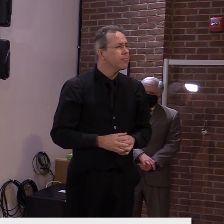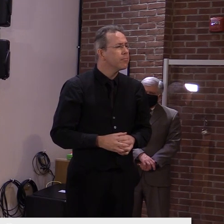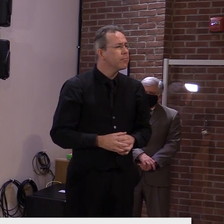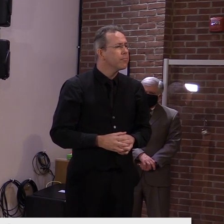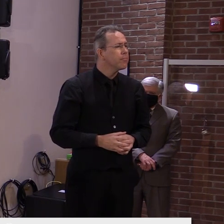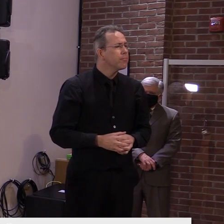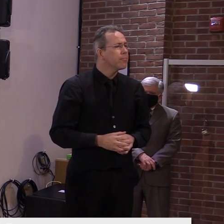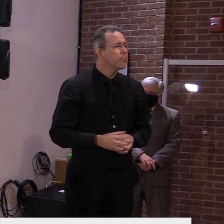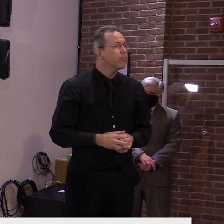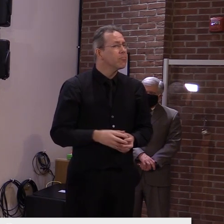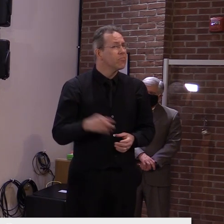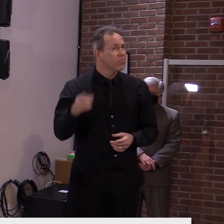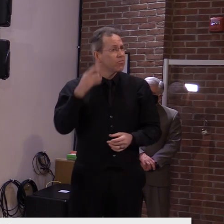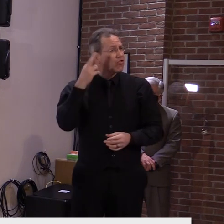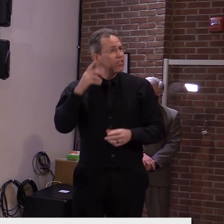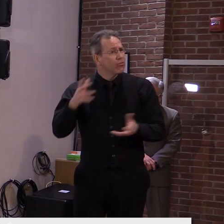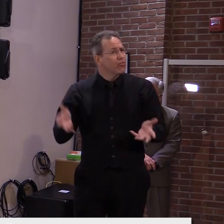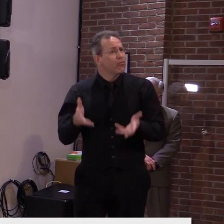of